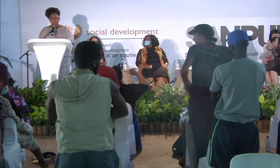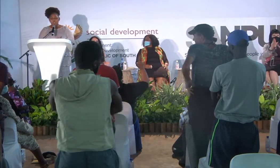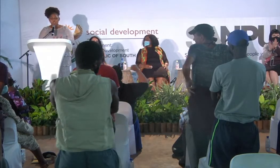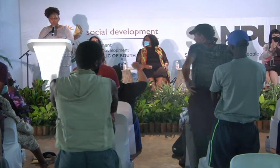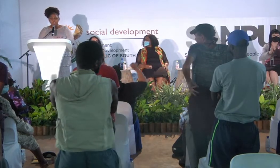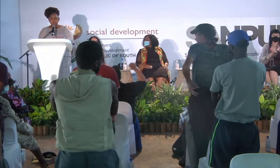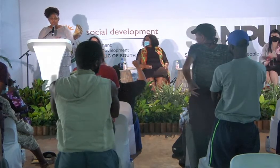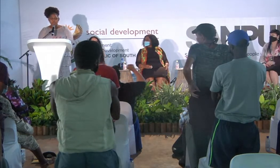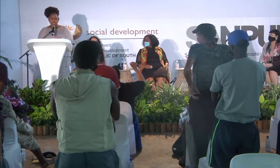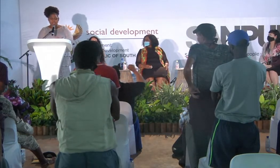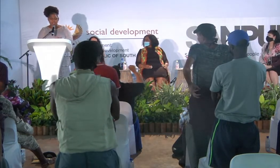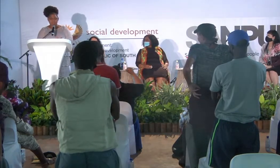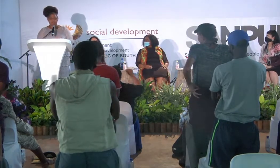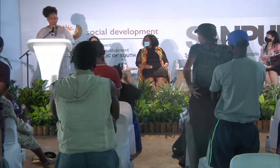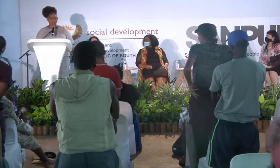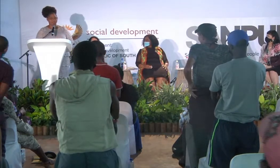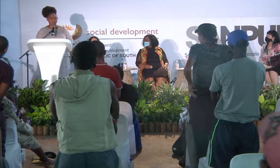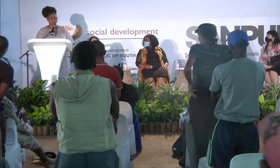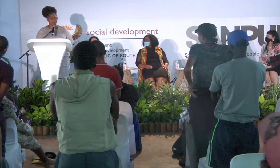So remember,